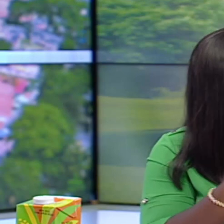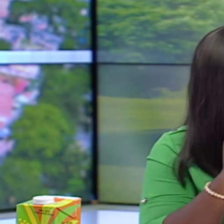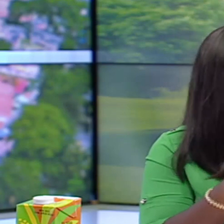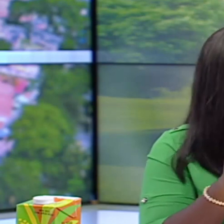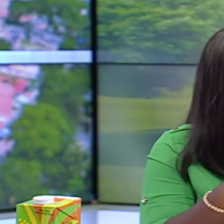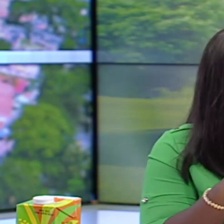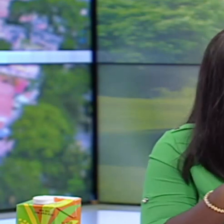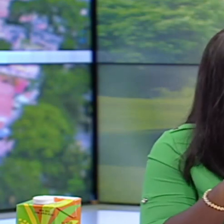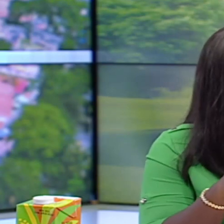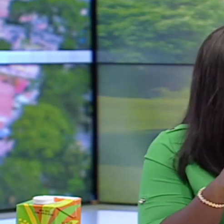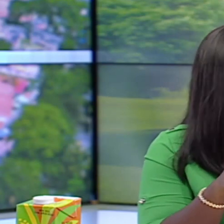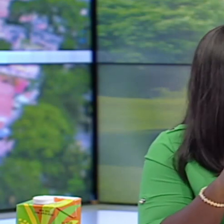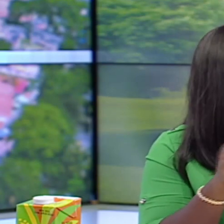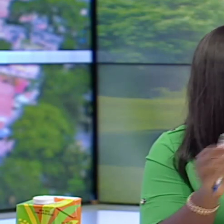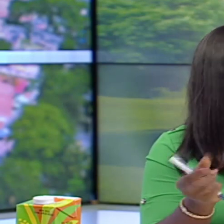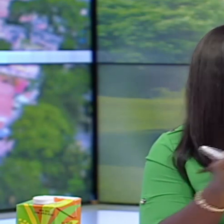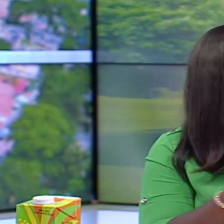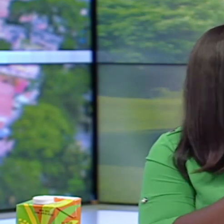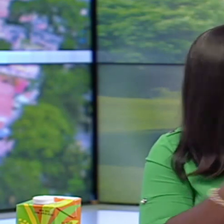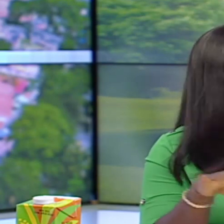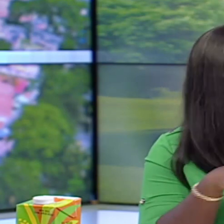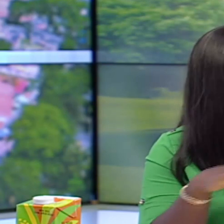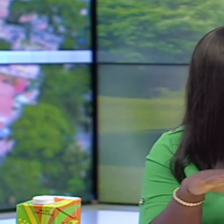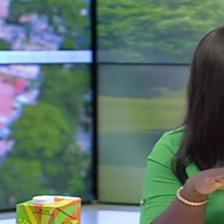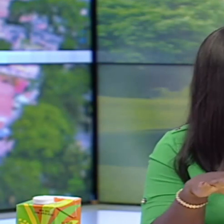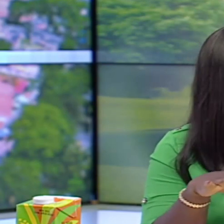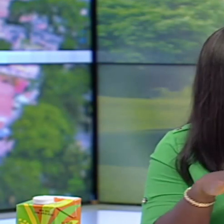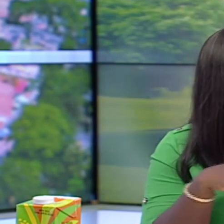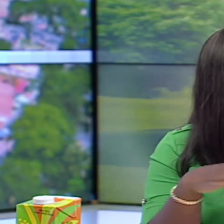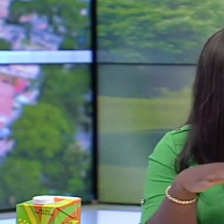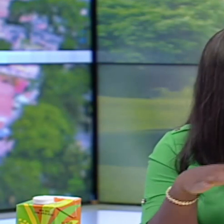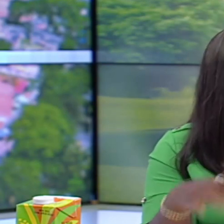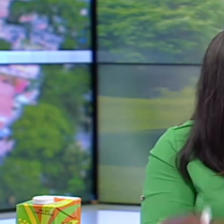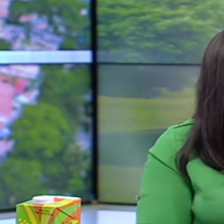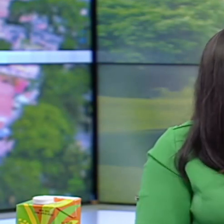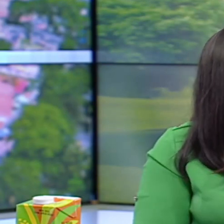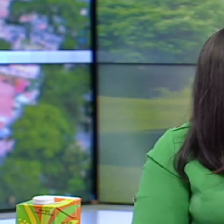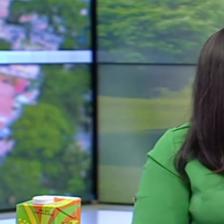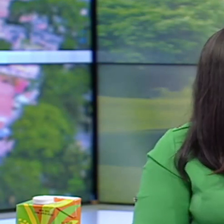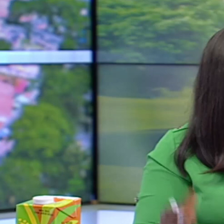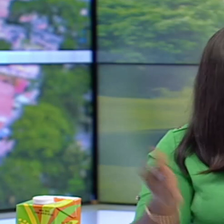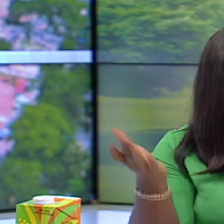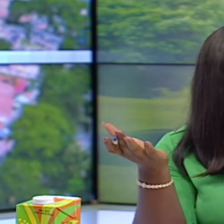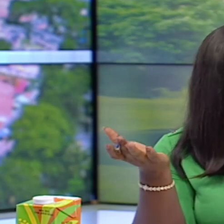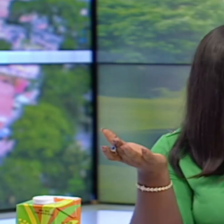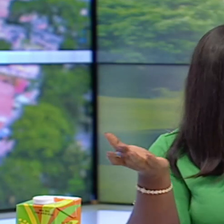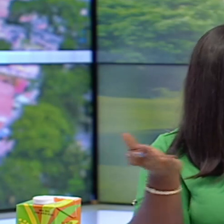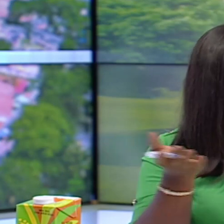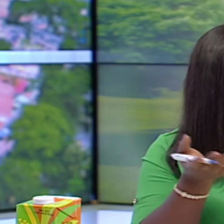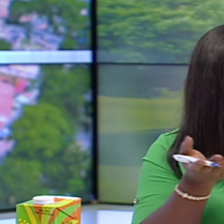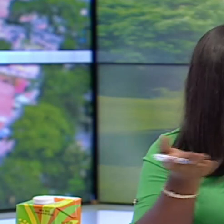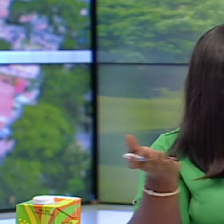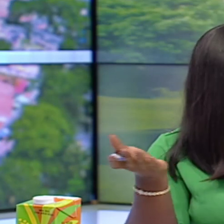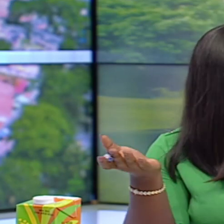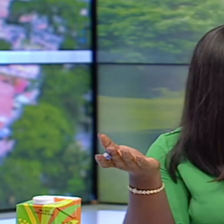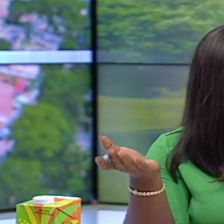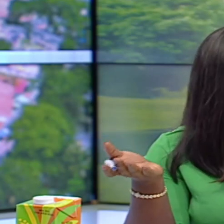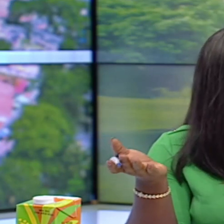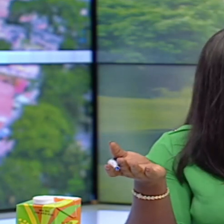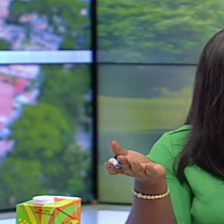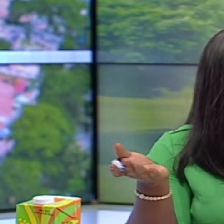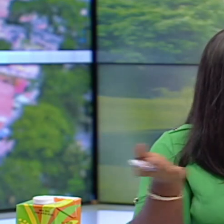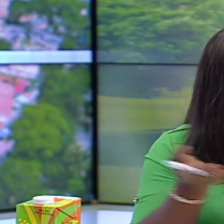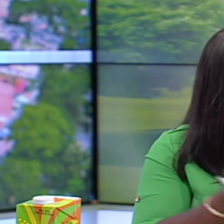was a 19-year-old, you know, who had no underlying, you know, condition. And so, and I think, I also think that there was this journalist